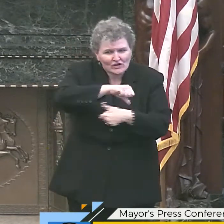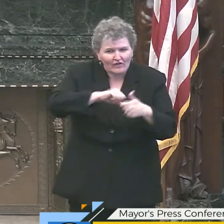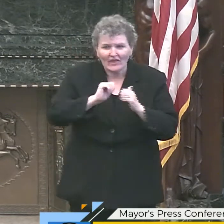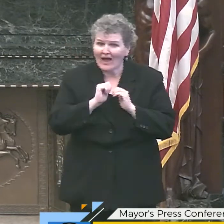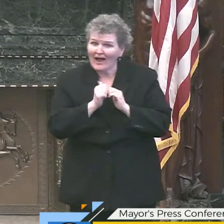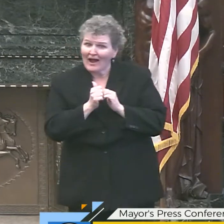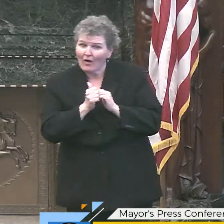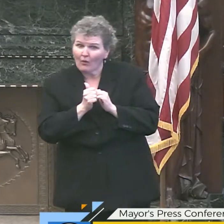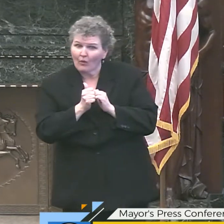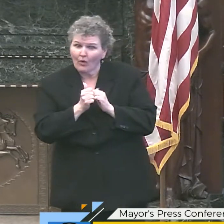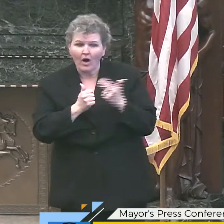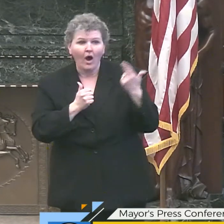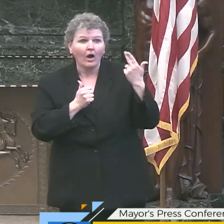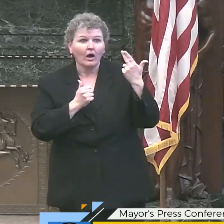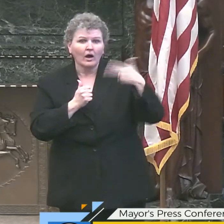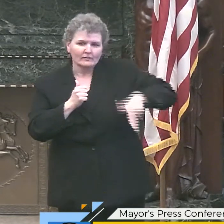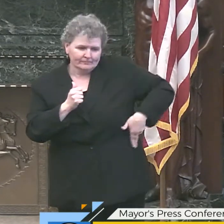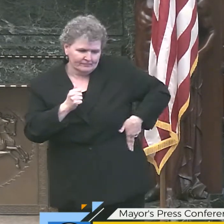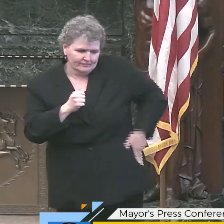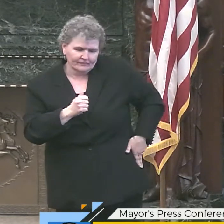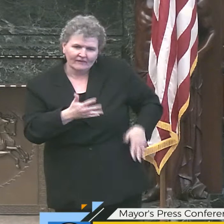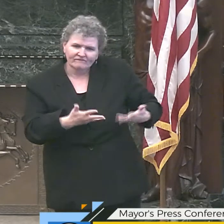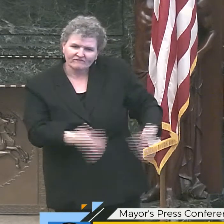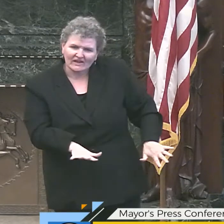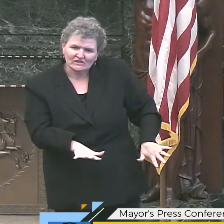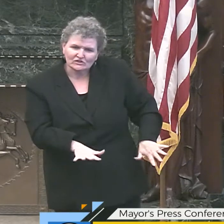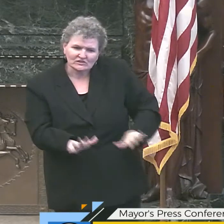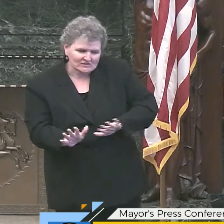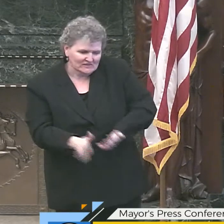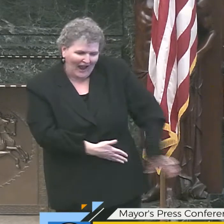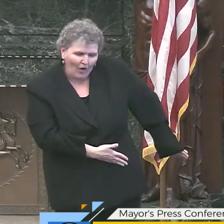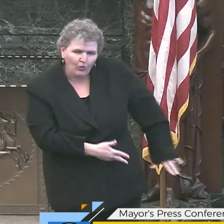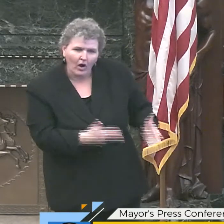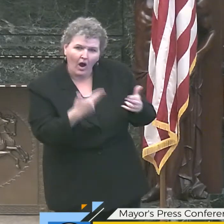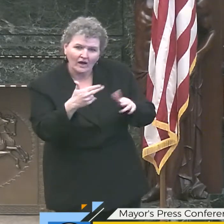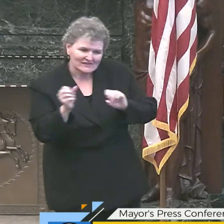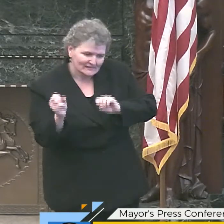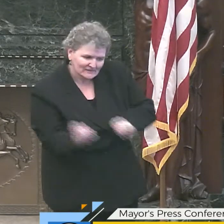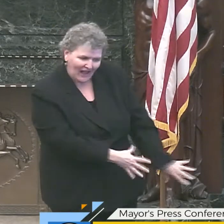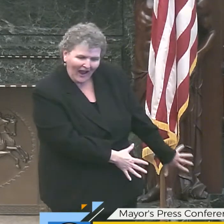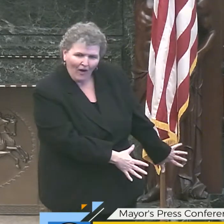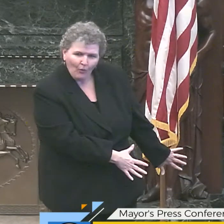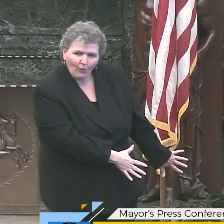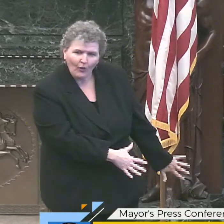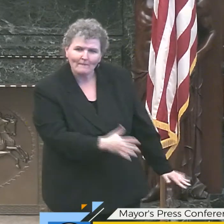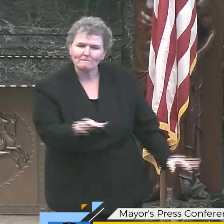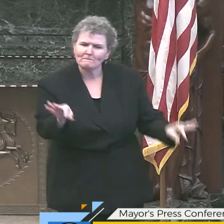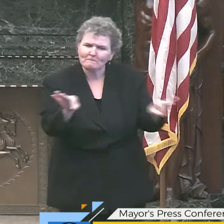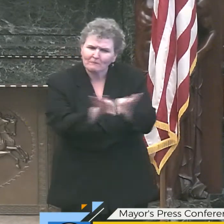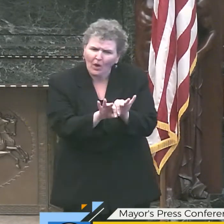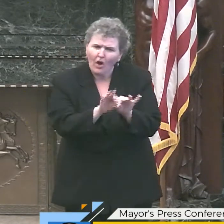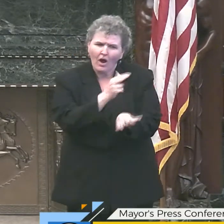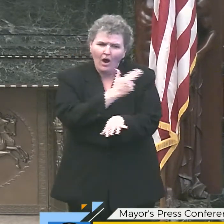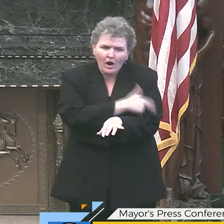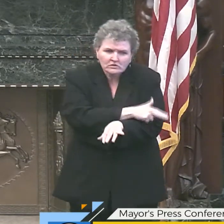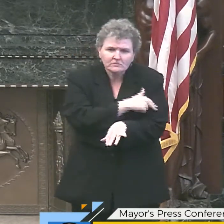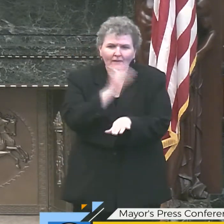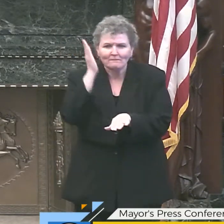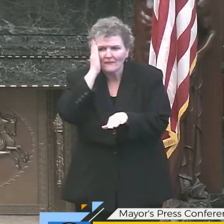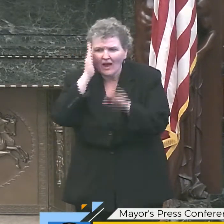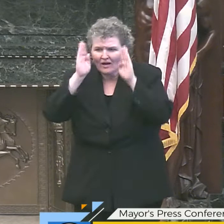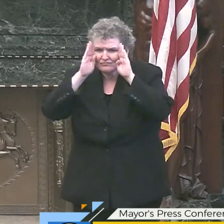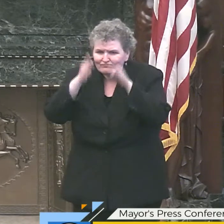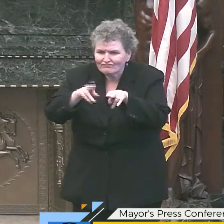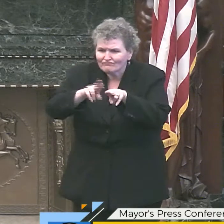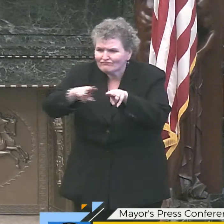work on people with the virus. We want to make sure these brave men and women have every hospital bed, ventilator, and resource they need to keep